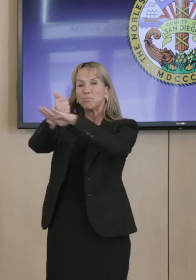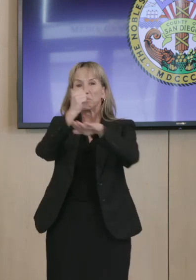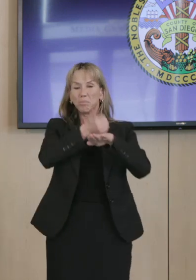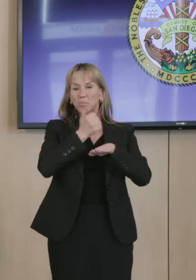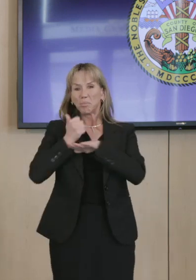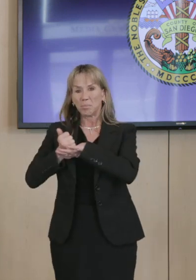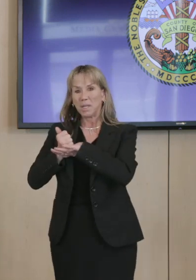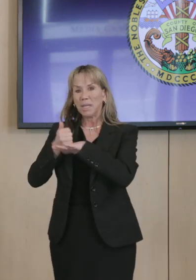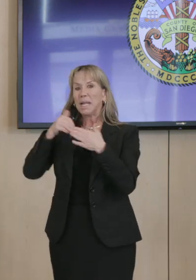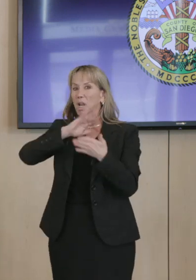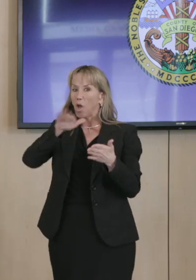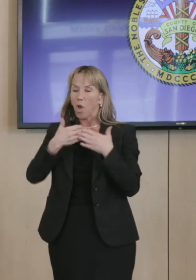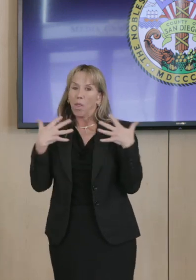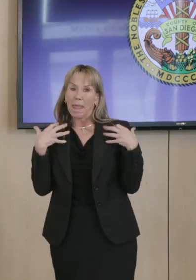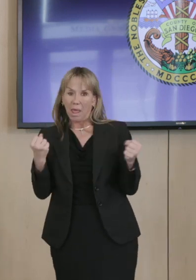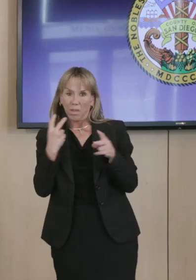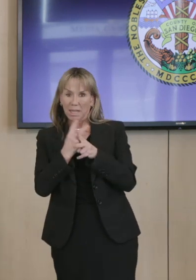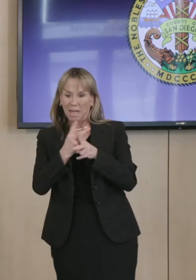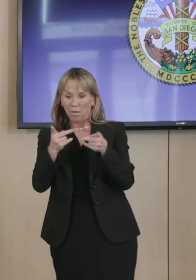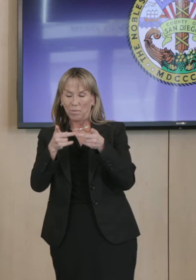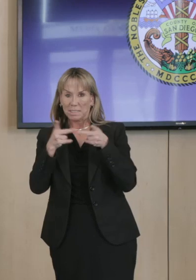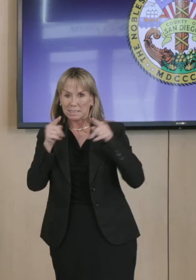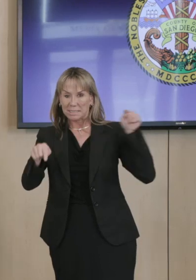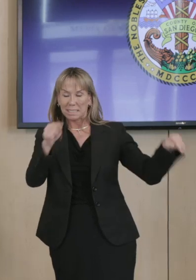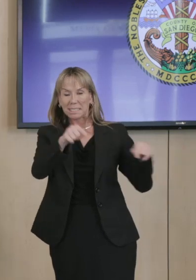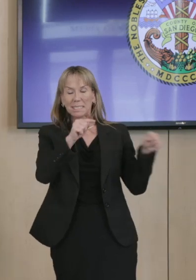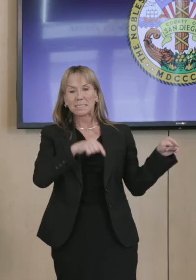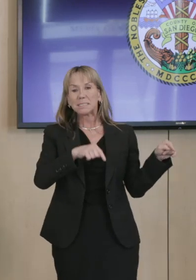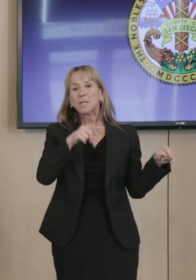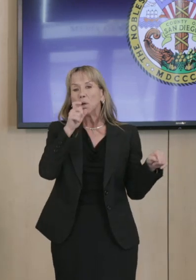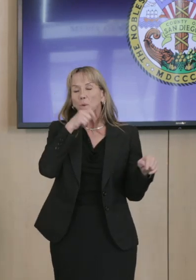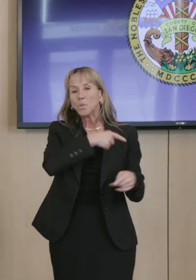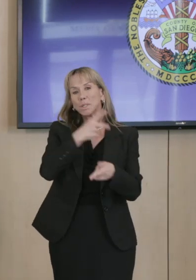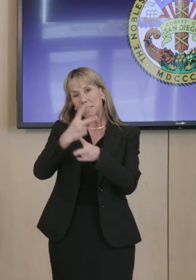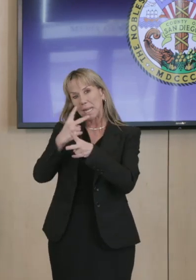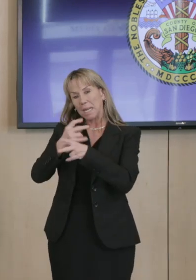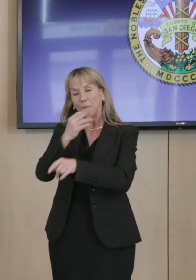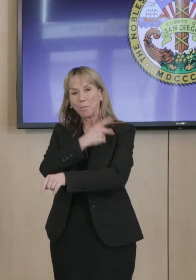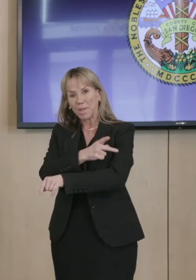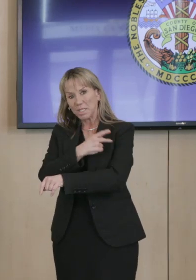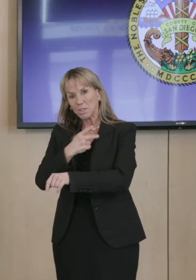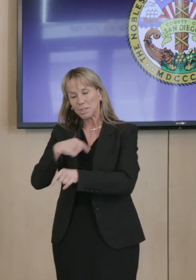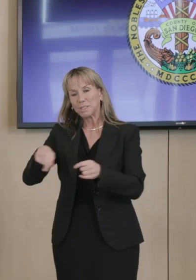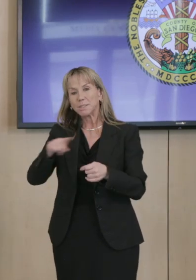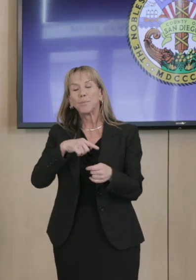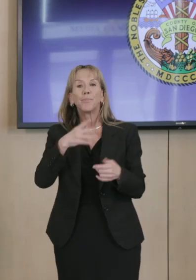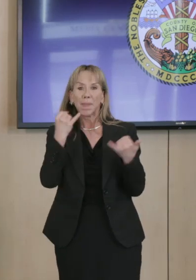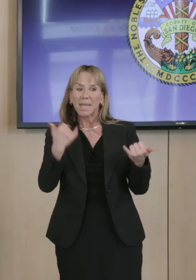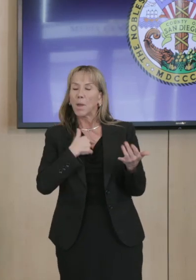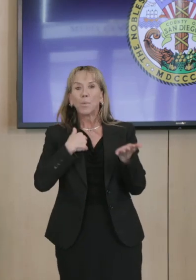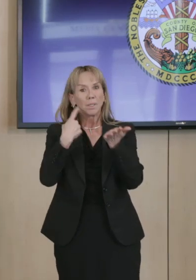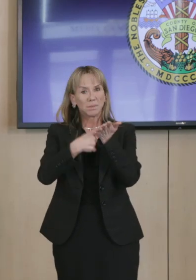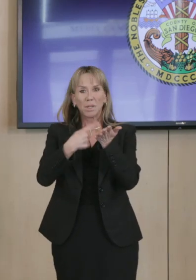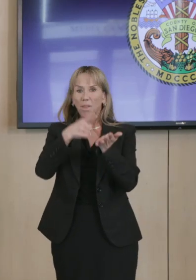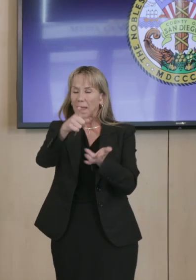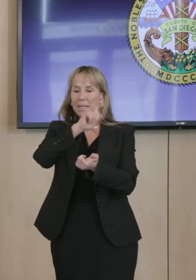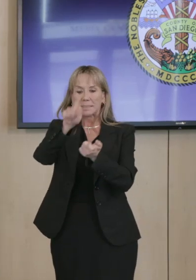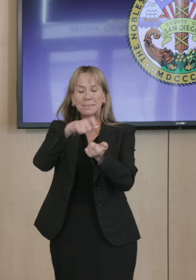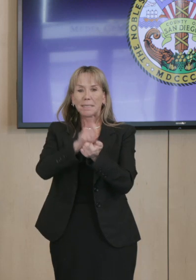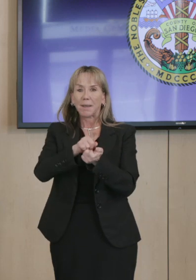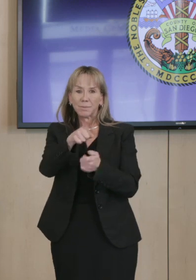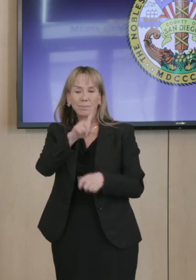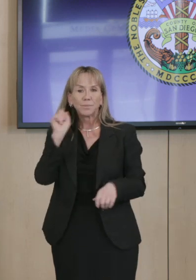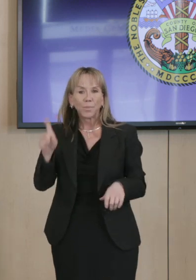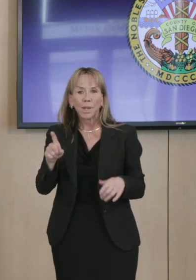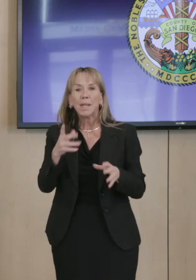healthcare facilities that treat and assess patients. And we are talking about that very topic of